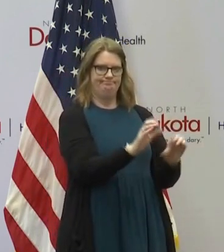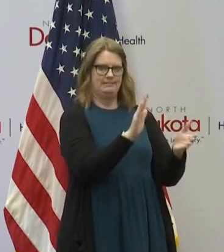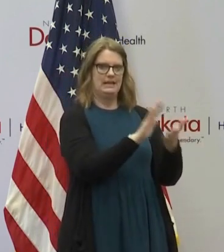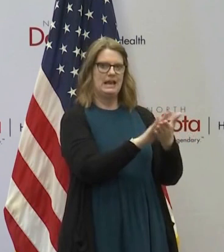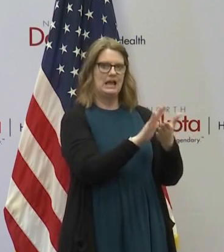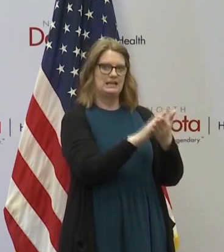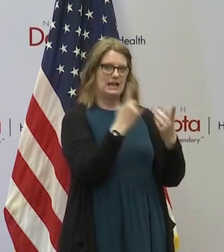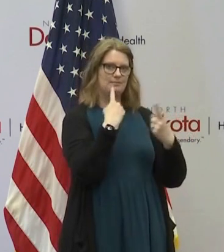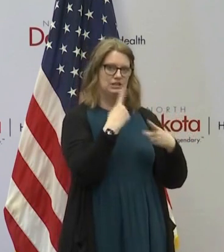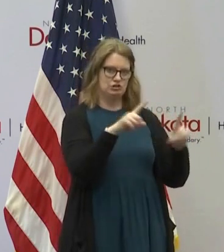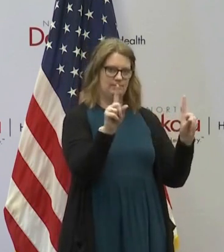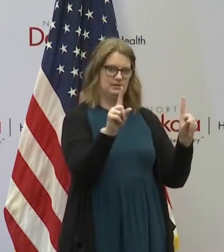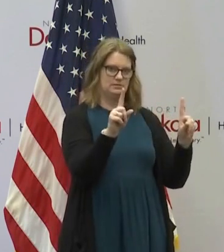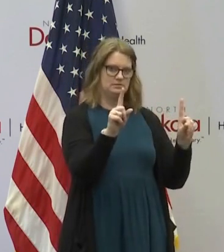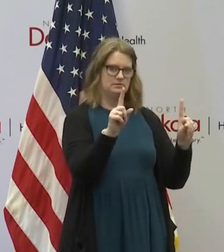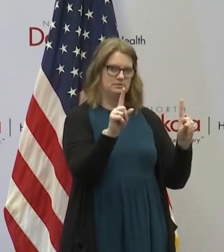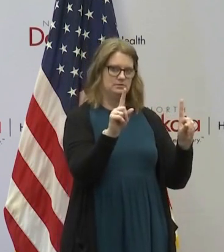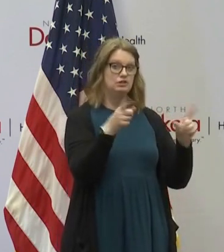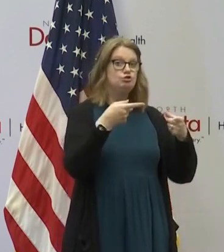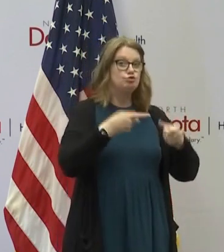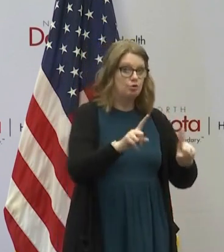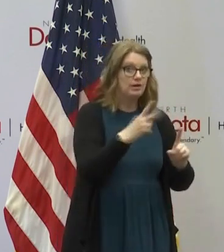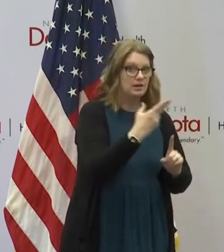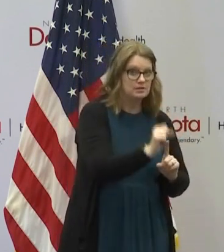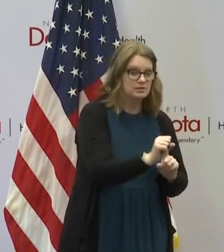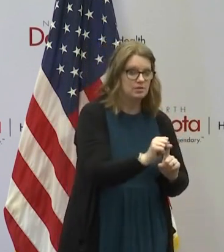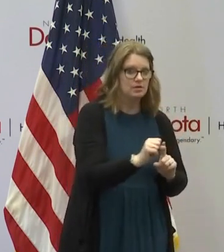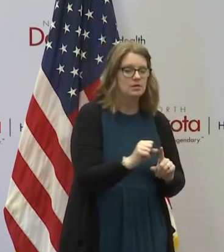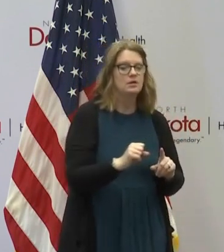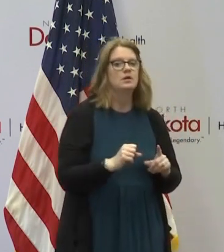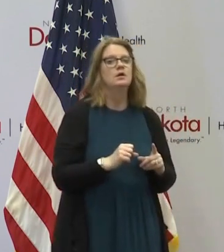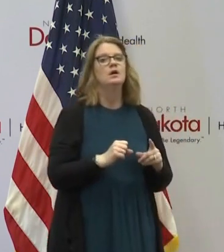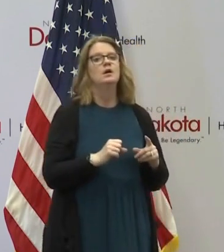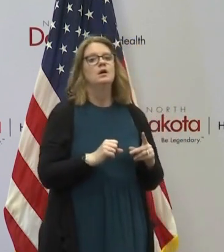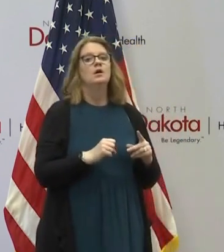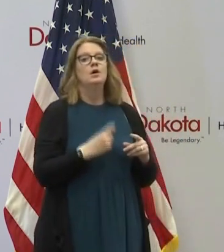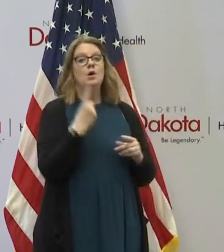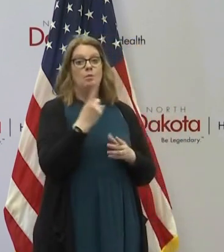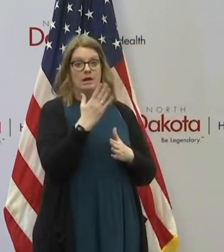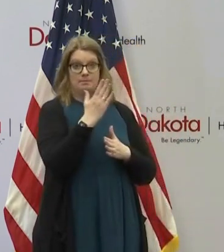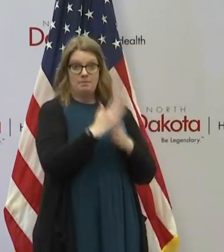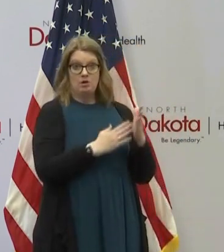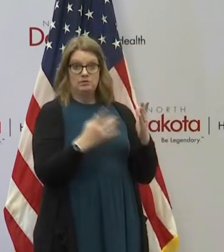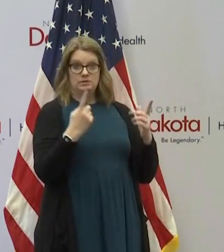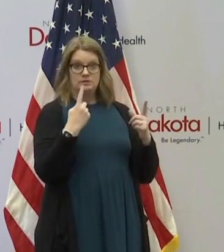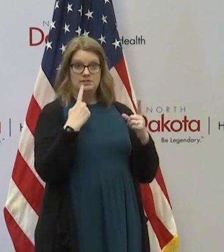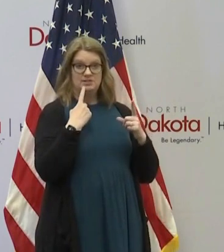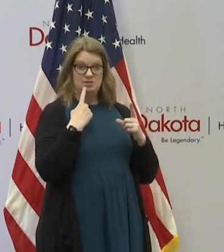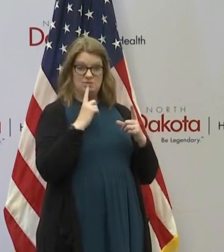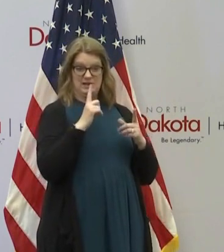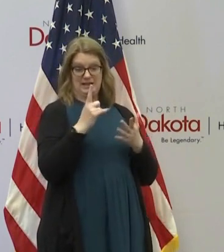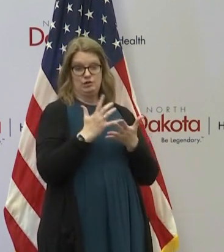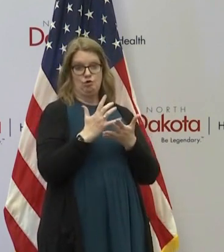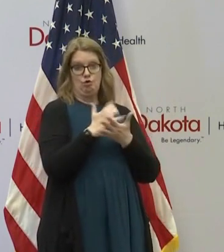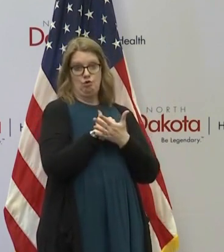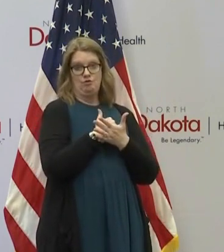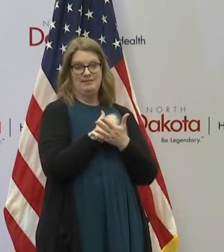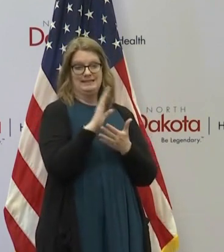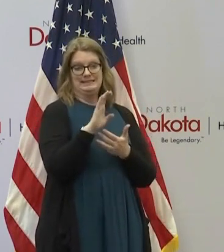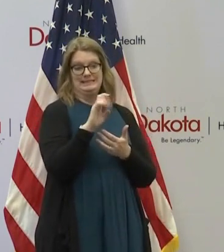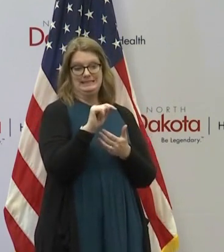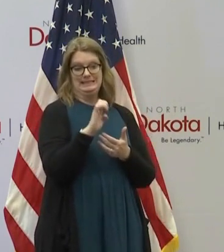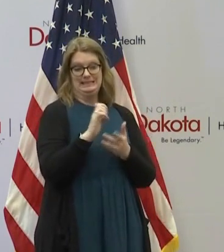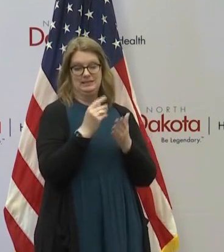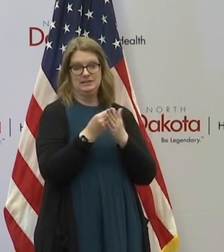academic achievements while in high school. And so one of the components or one of the elements in order to achieve and earn this academic or CT